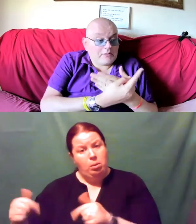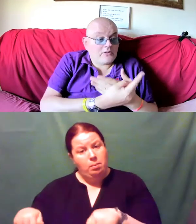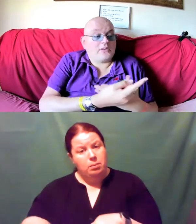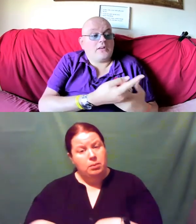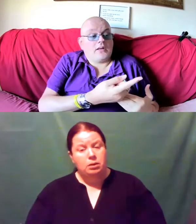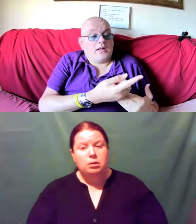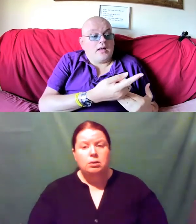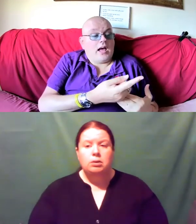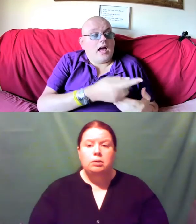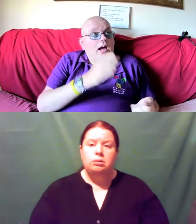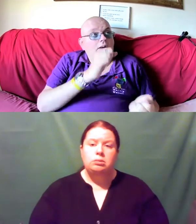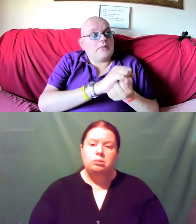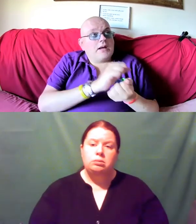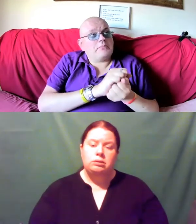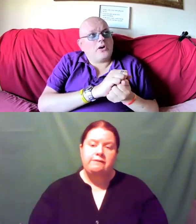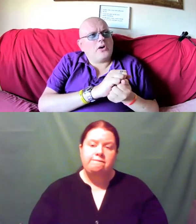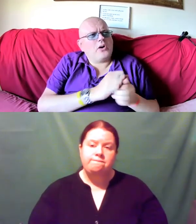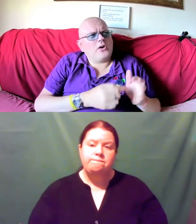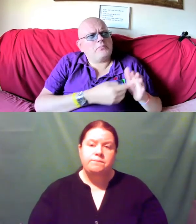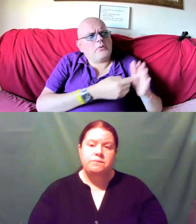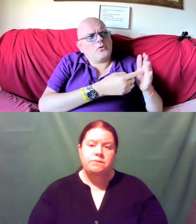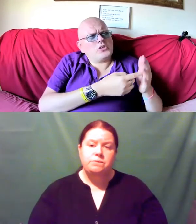can remember a particularly poignant moment. There's an